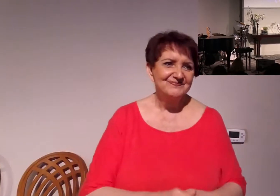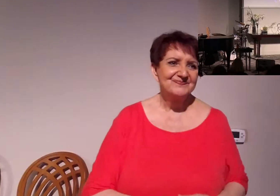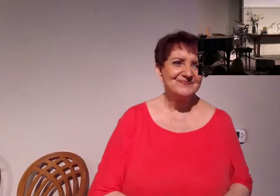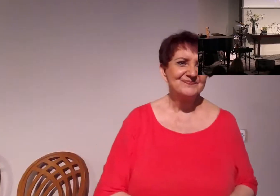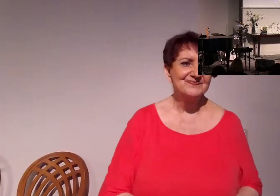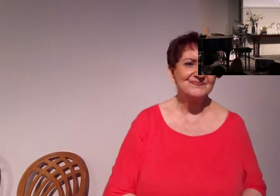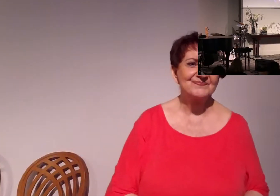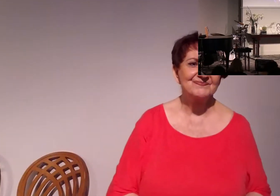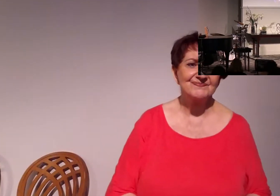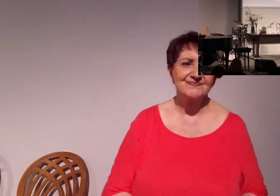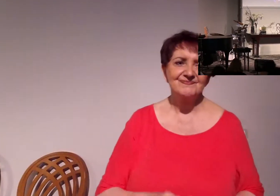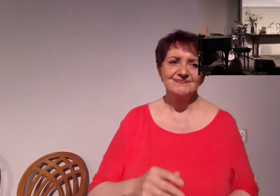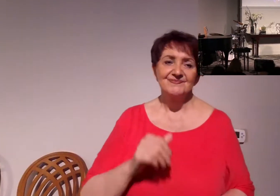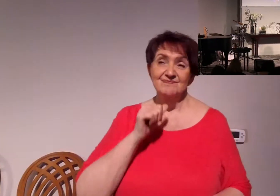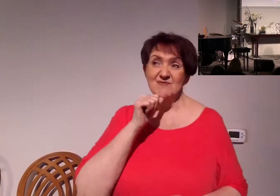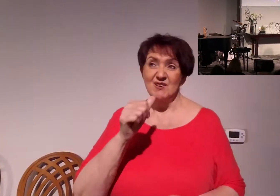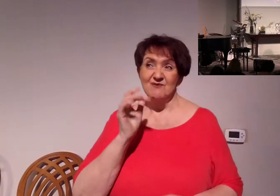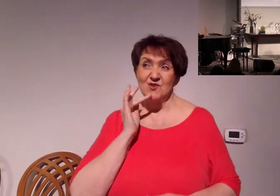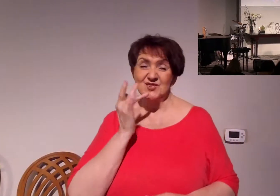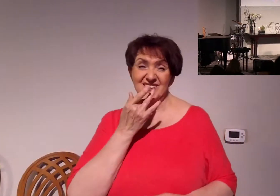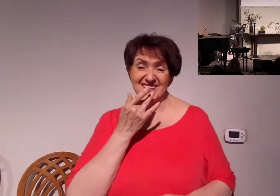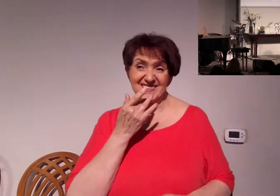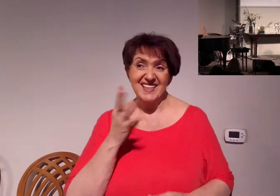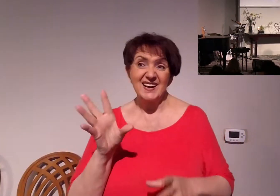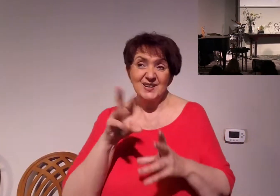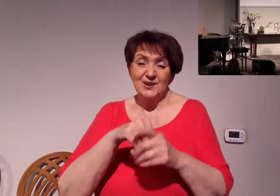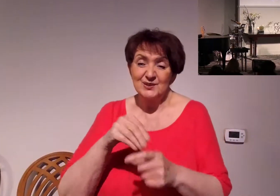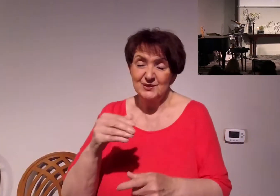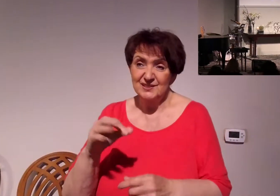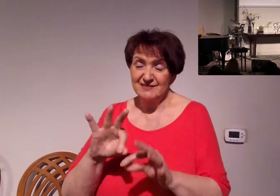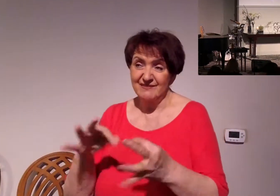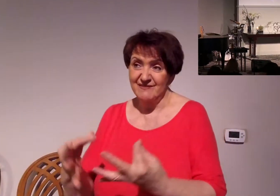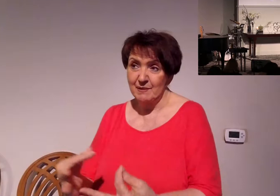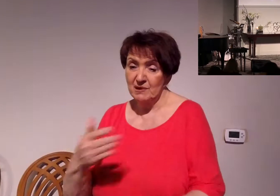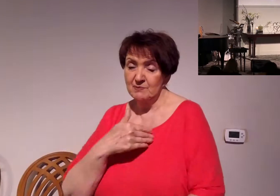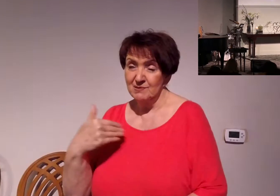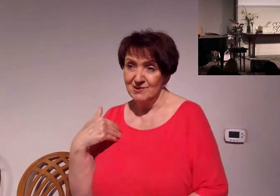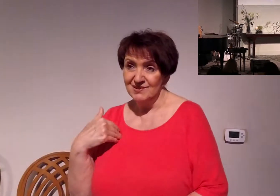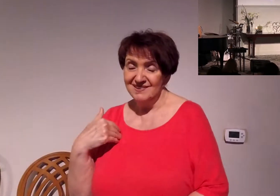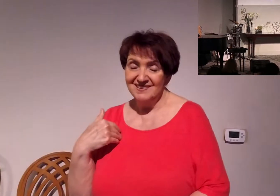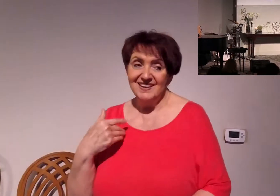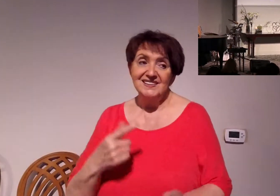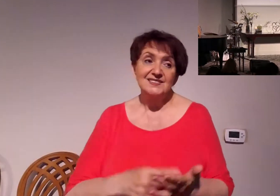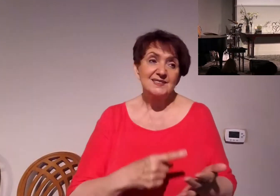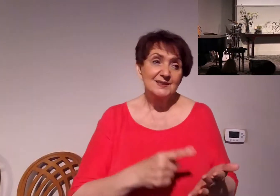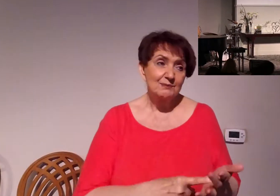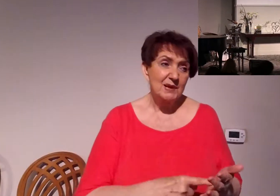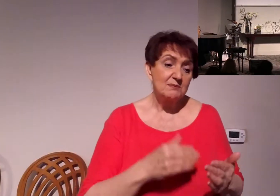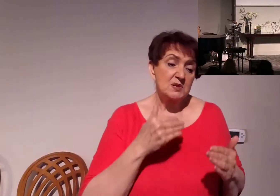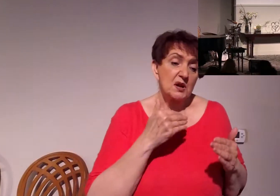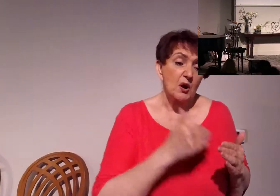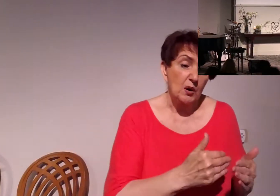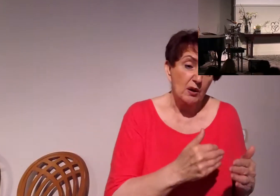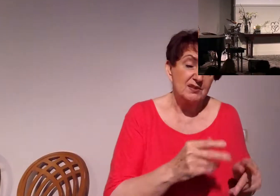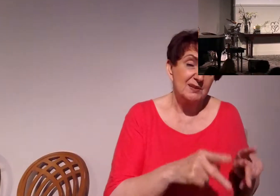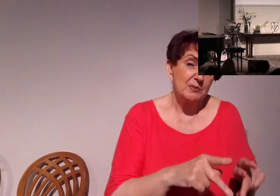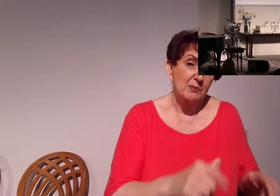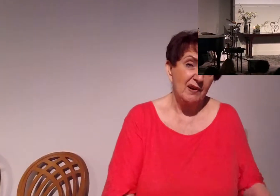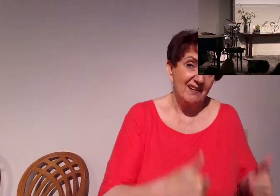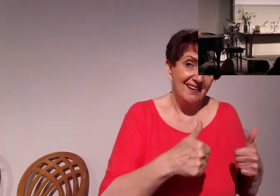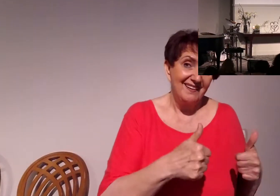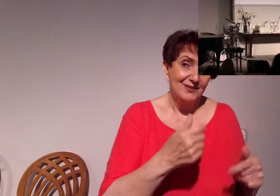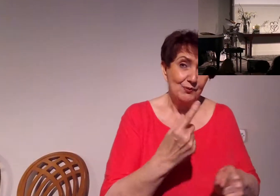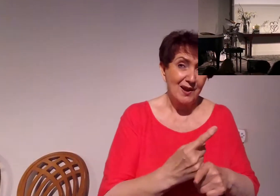And unfortunately, that also includes our family members and sometimes our most close people in our lives, doesn't it?